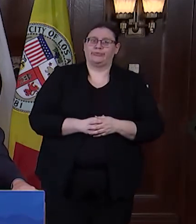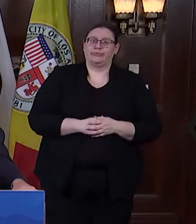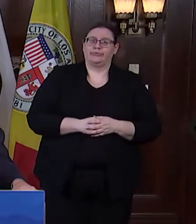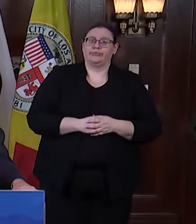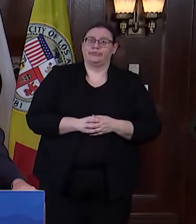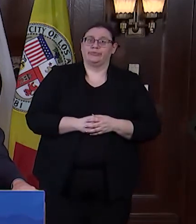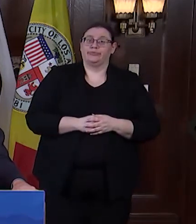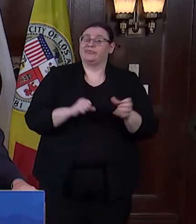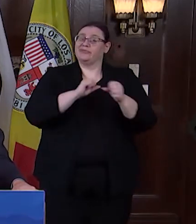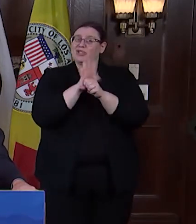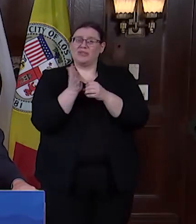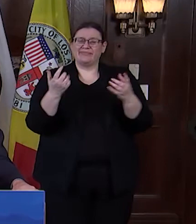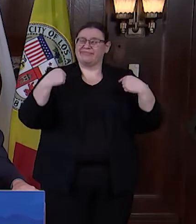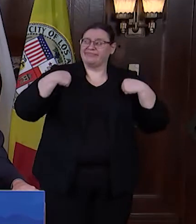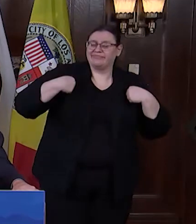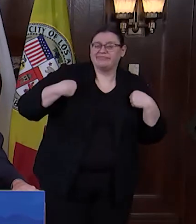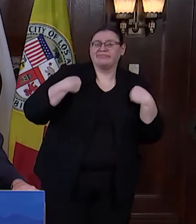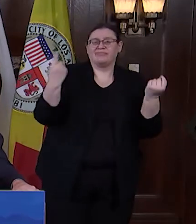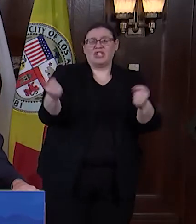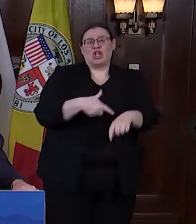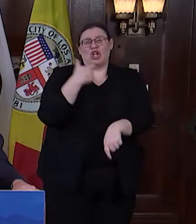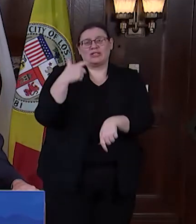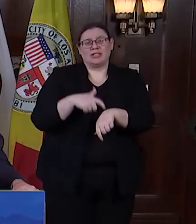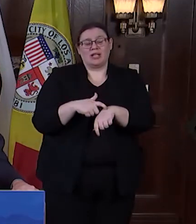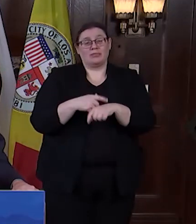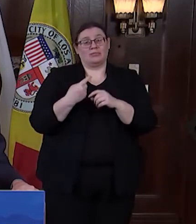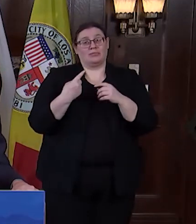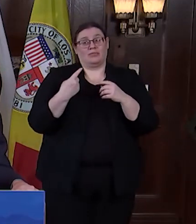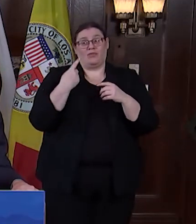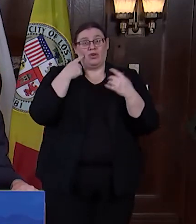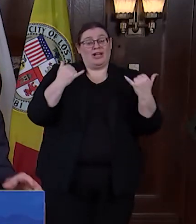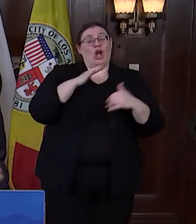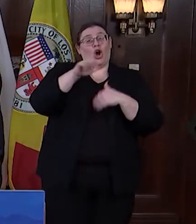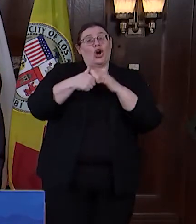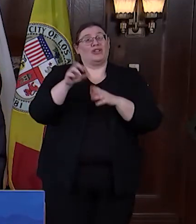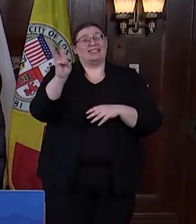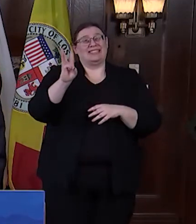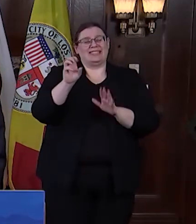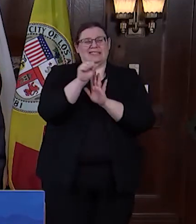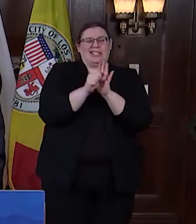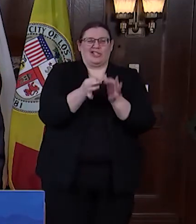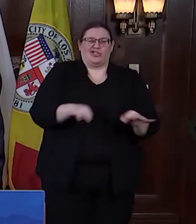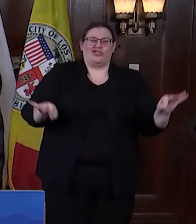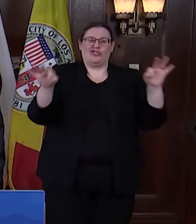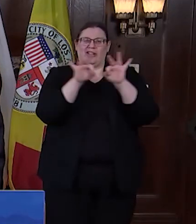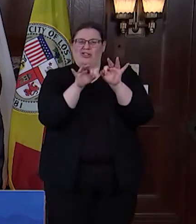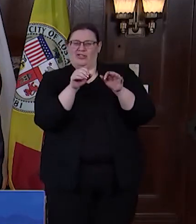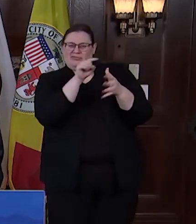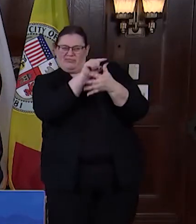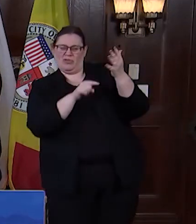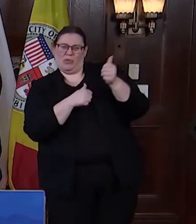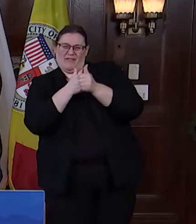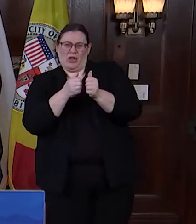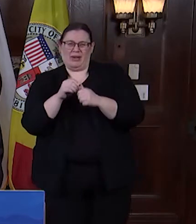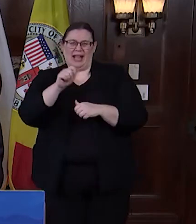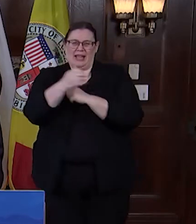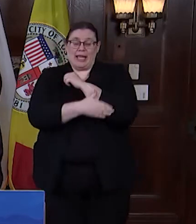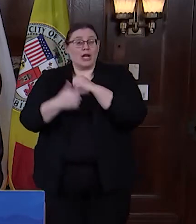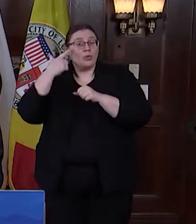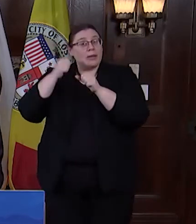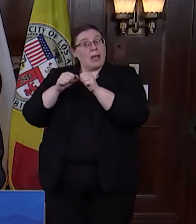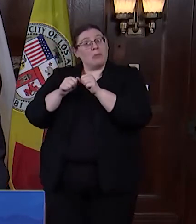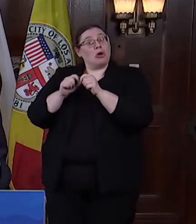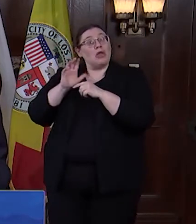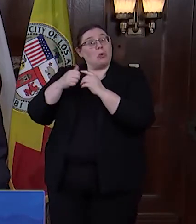us for a long time. And as of today, all 6 of the state's critical indicators that we track in LA County, remember just a few weeks they're all headed in the